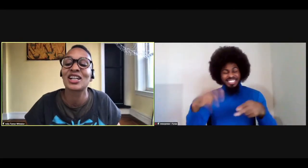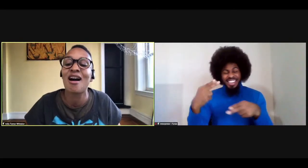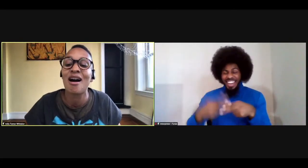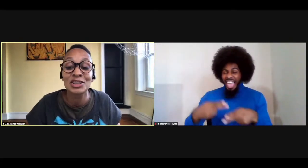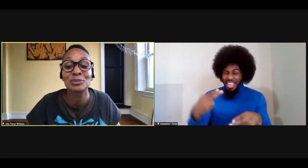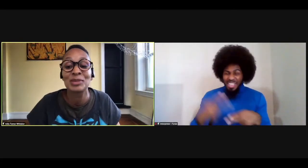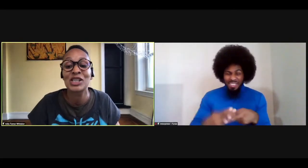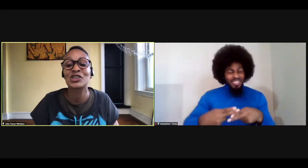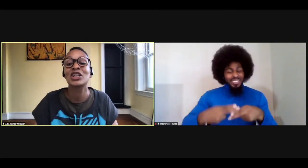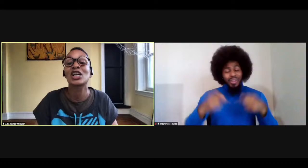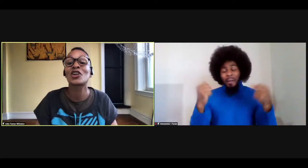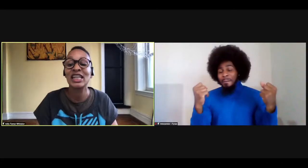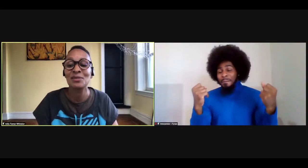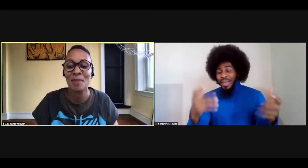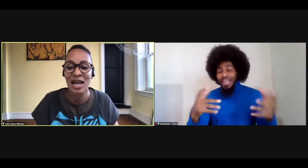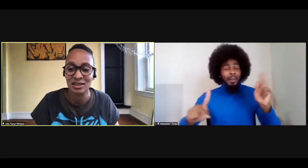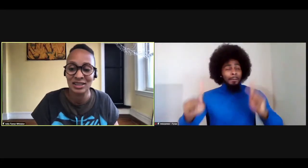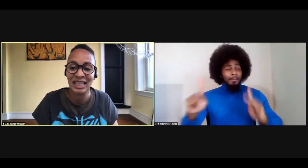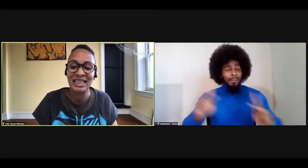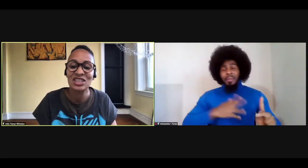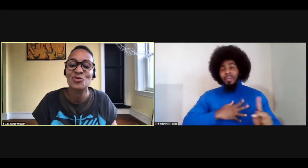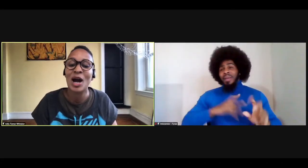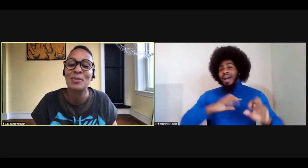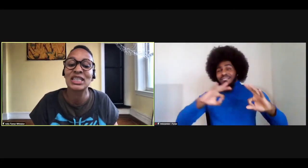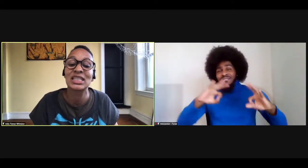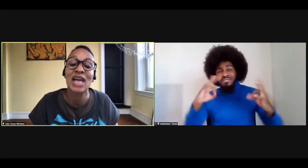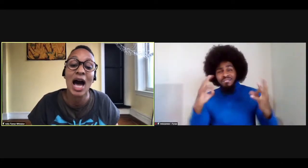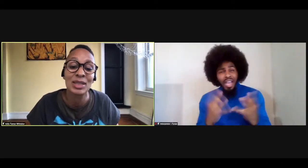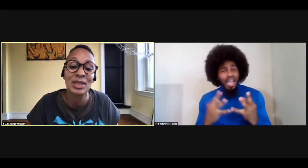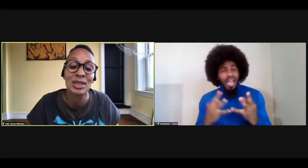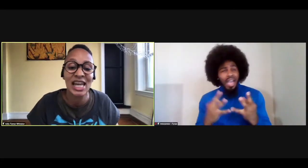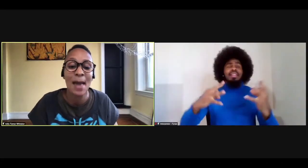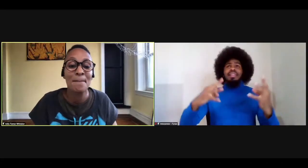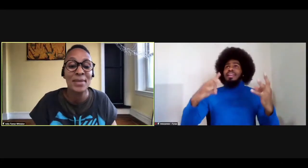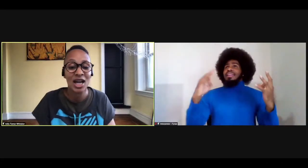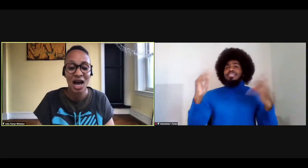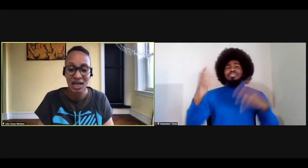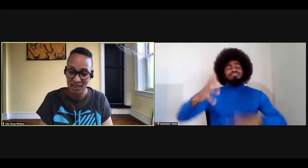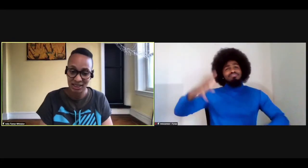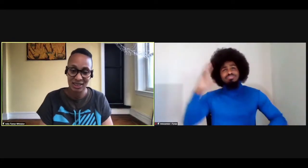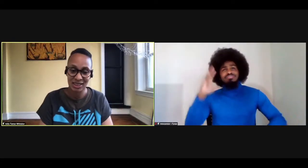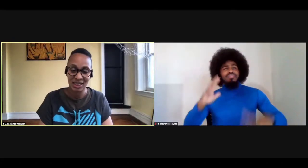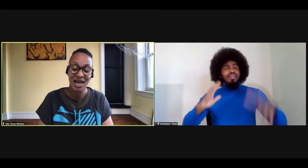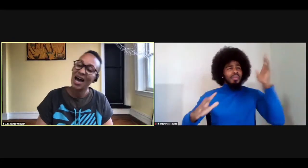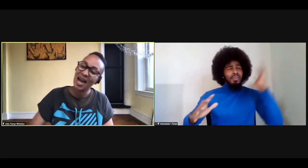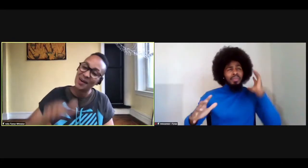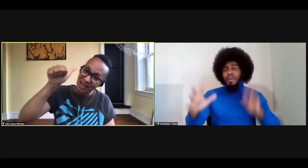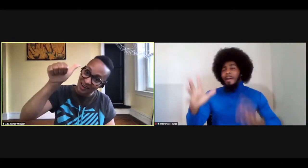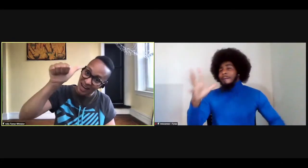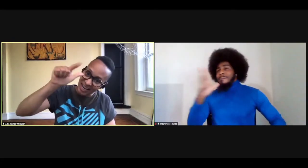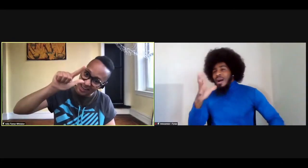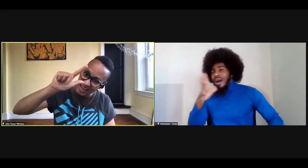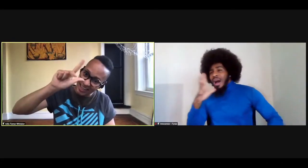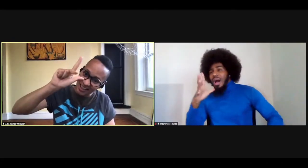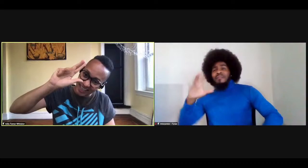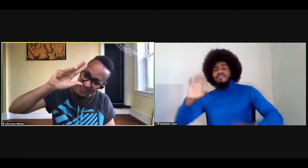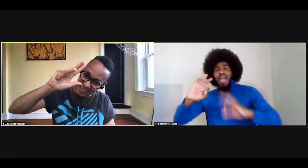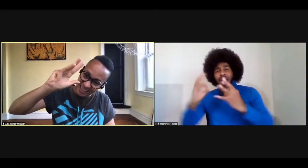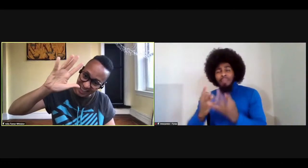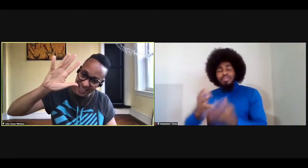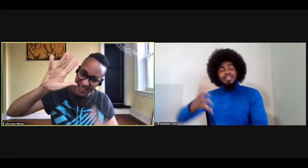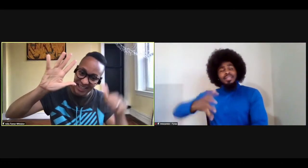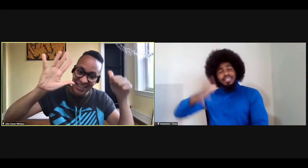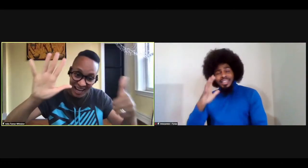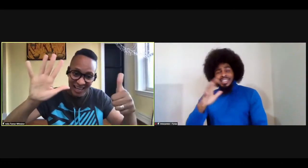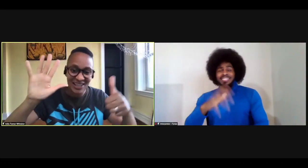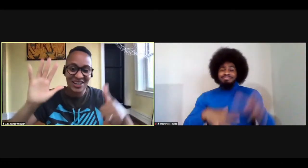of Richard Whitaker, Arnold Mitchell, Green Michael, Eliza Robertson, Thomas Brady, and Mary Huggins. I am the